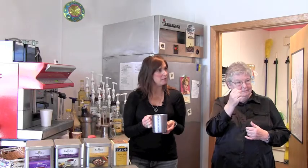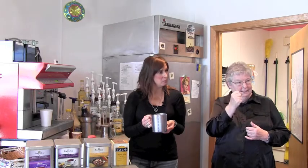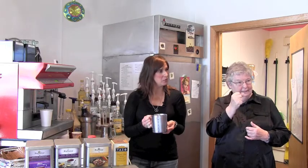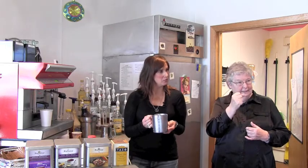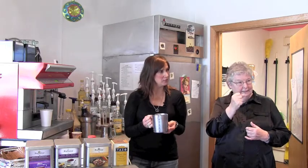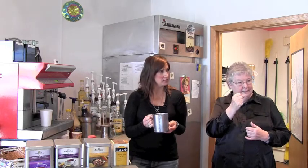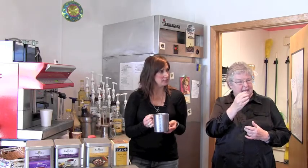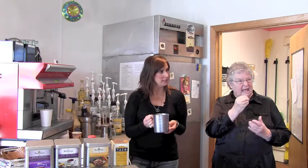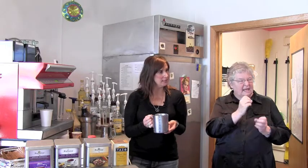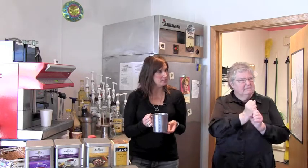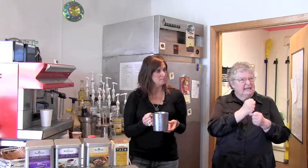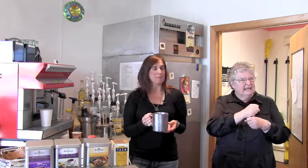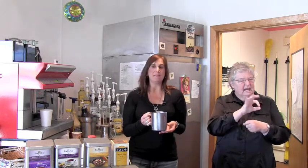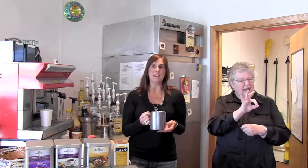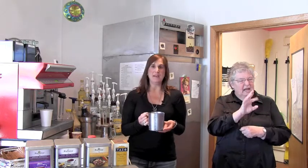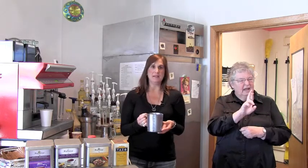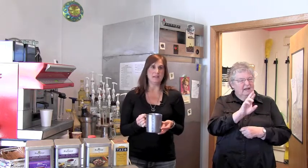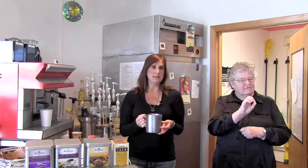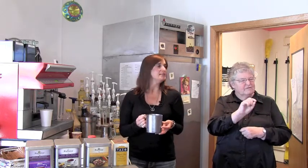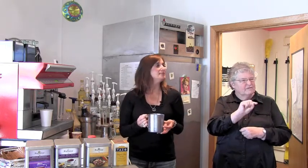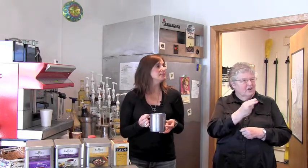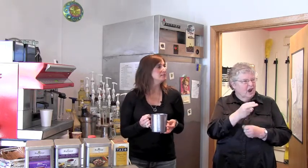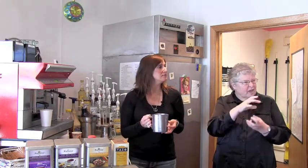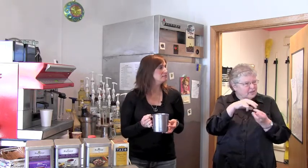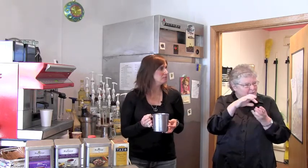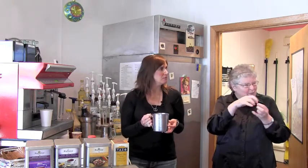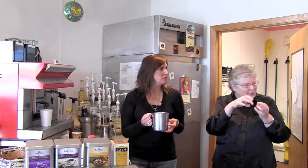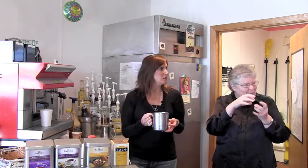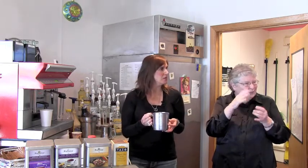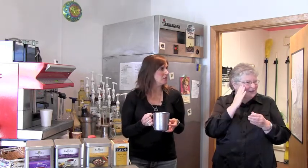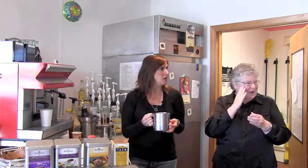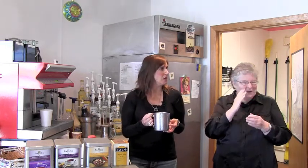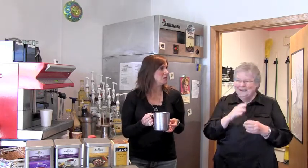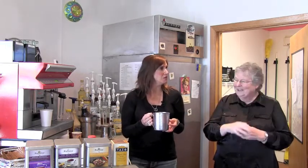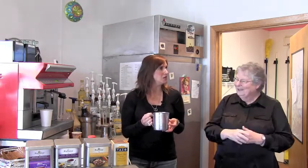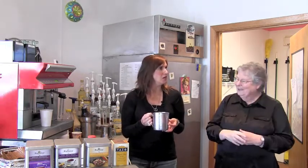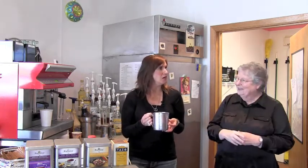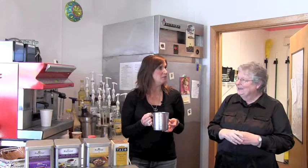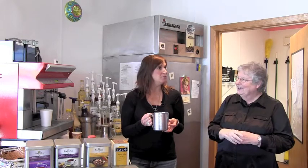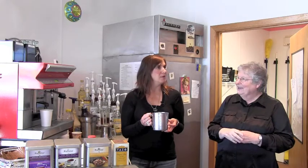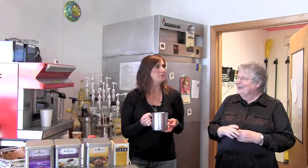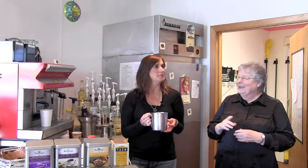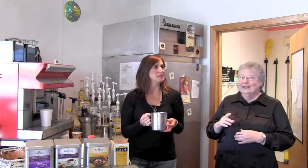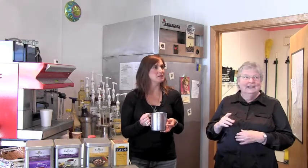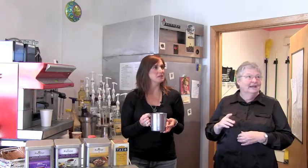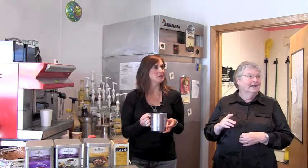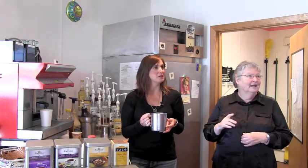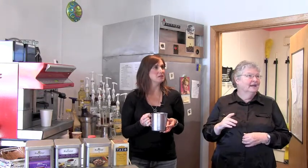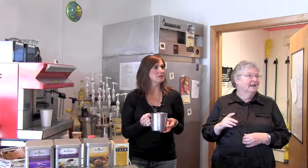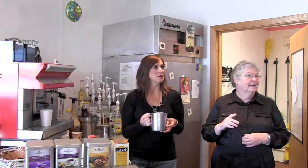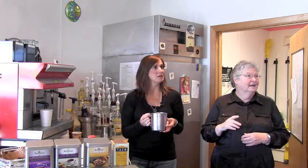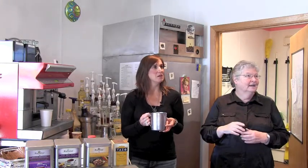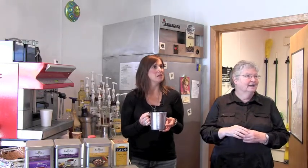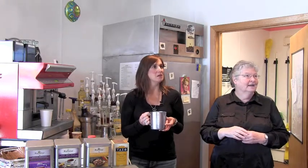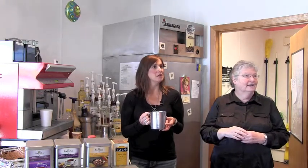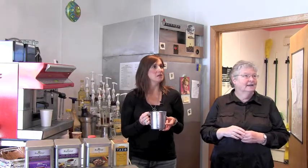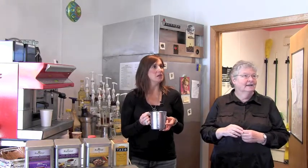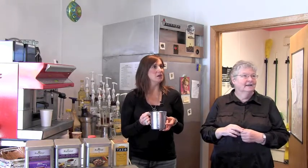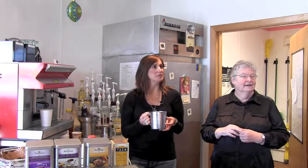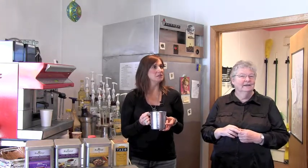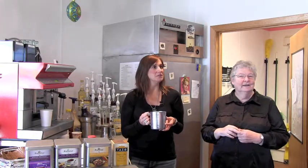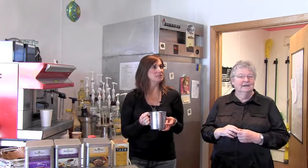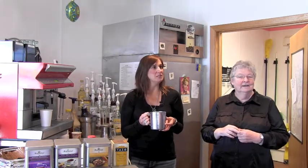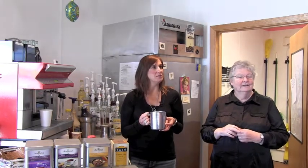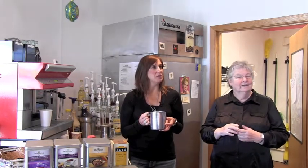and froth the milk a little. And this, the art of Pips,